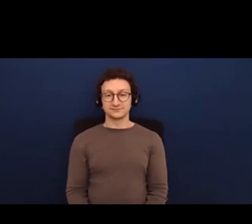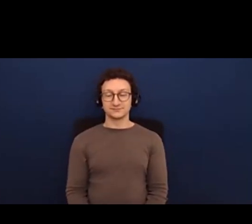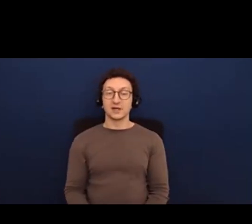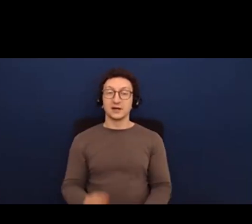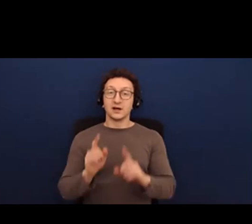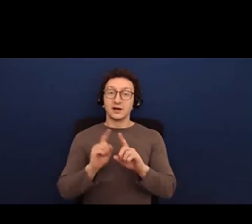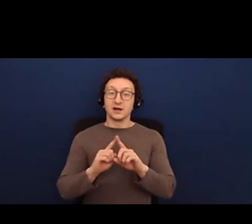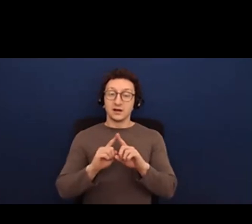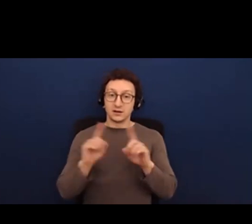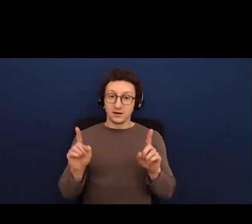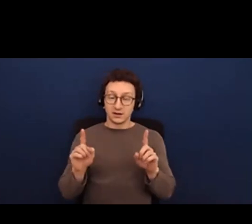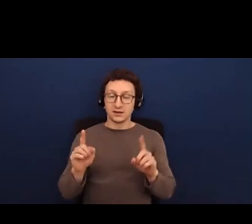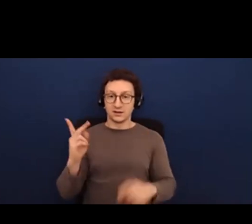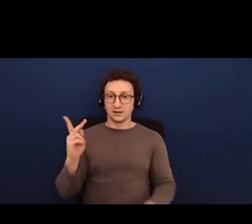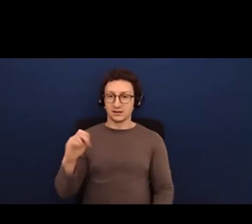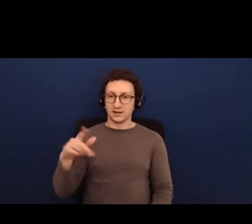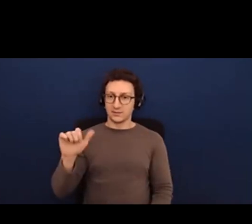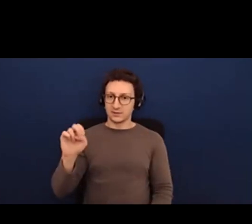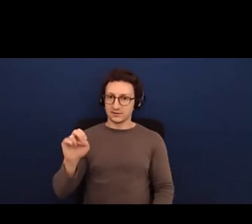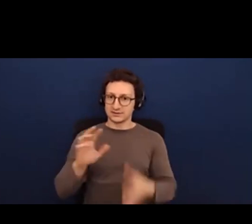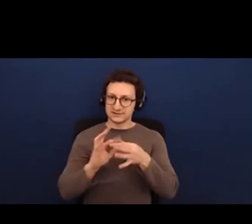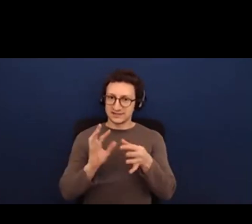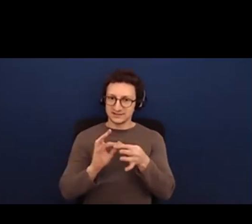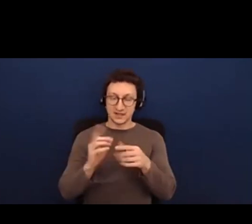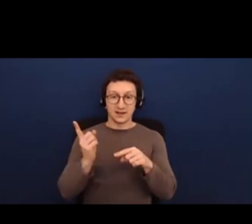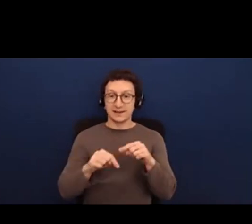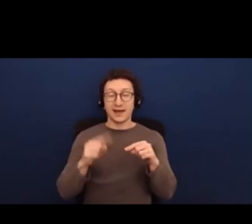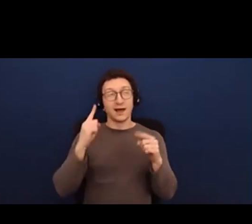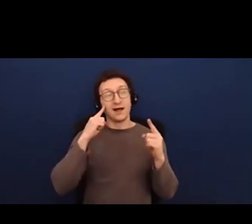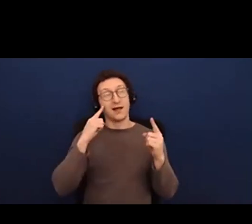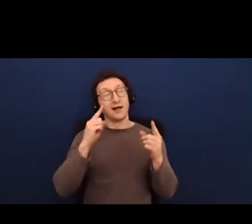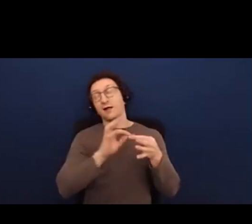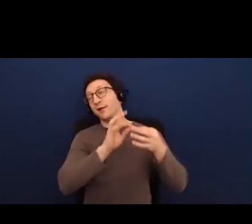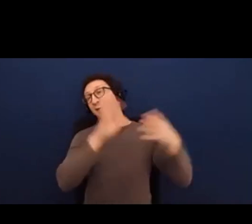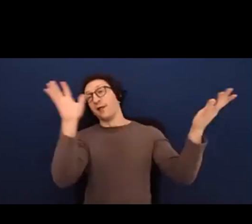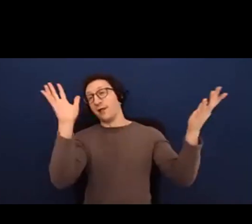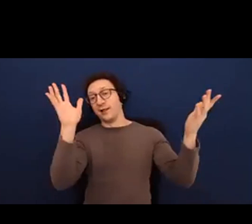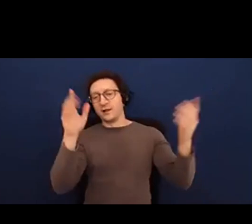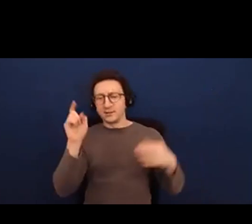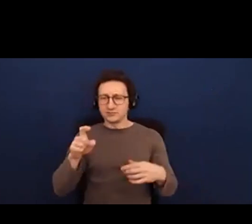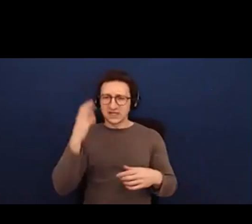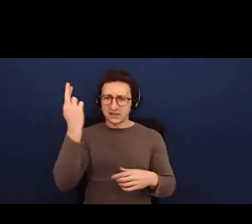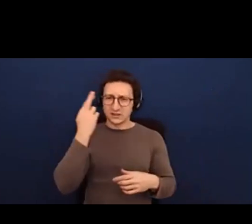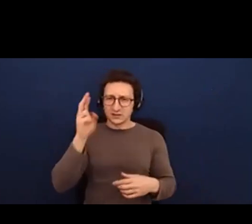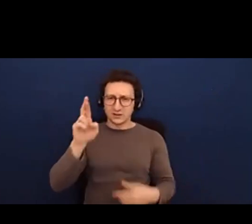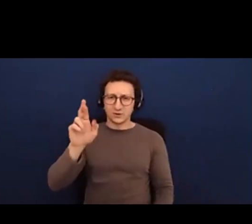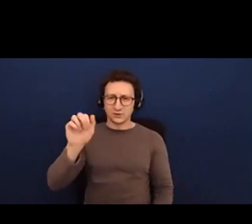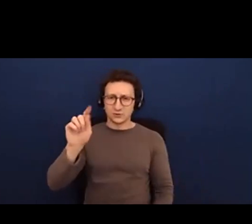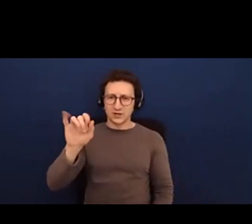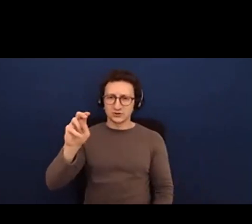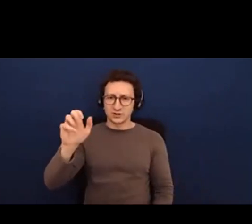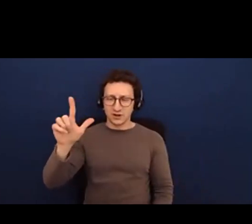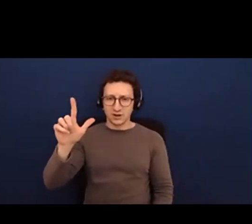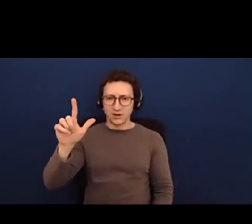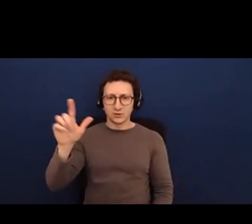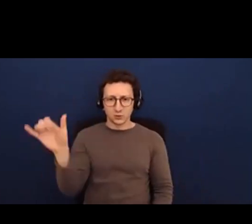says, what we have to do is we have to be rational and we have to understand that healing is a matter of the social way